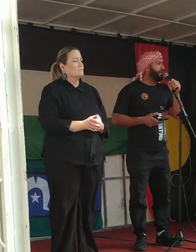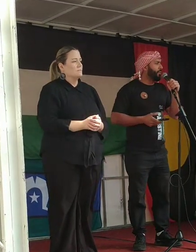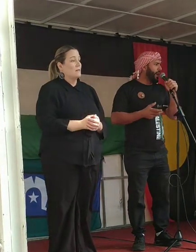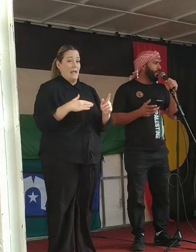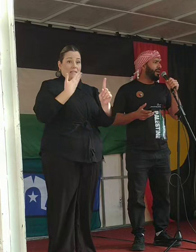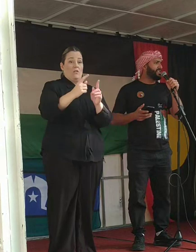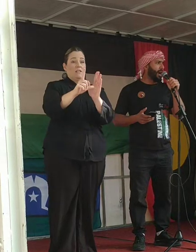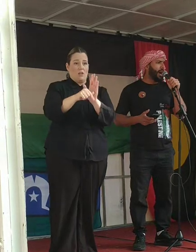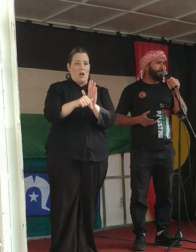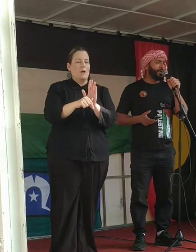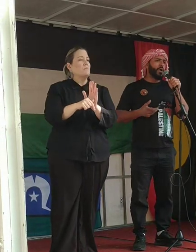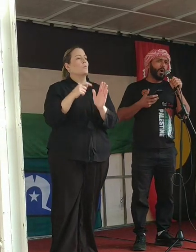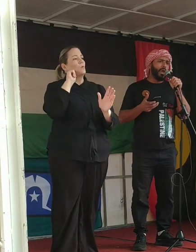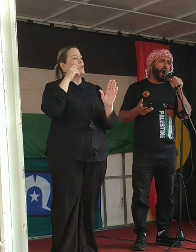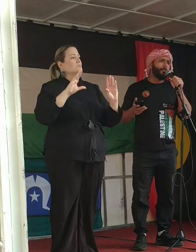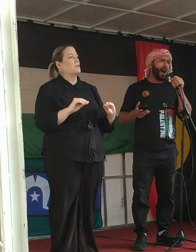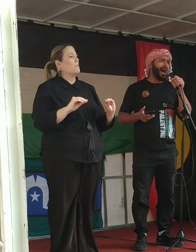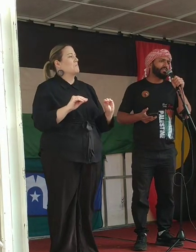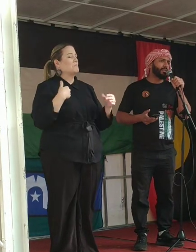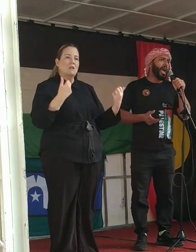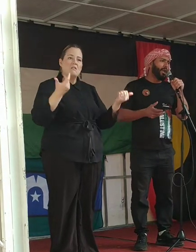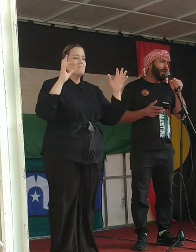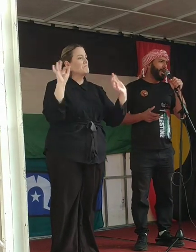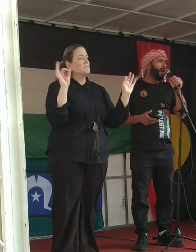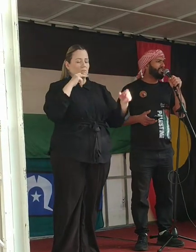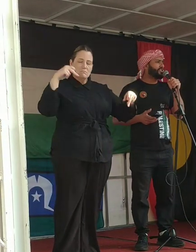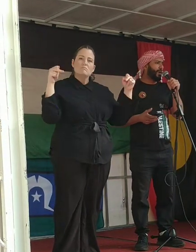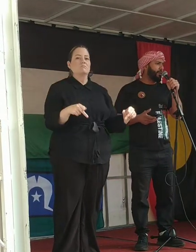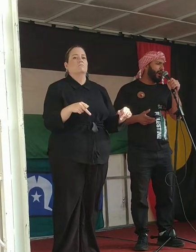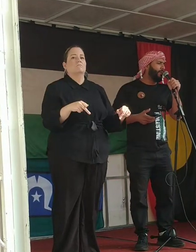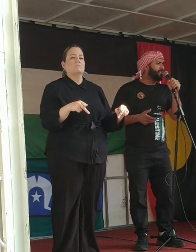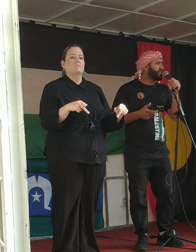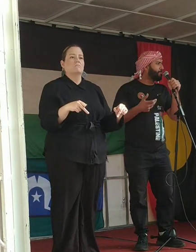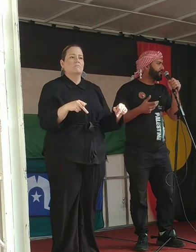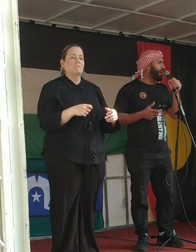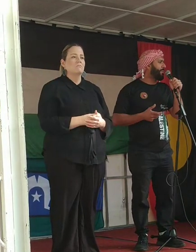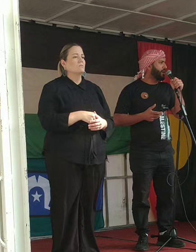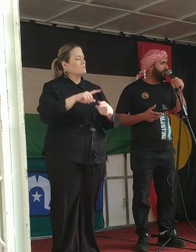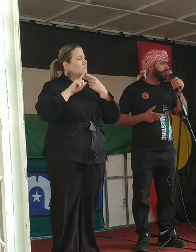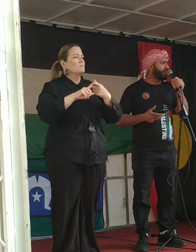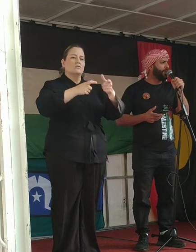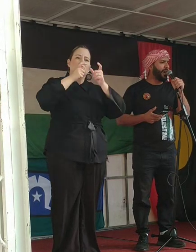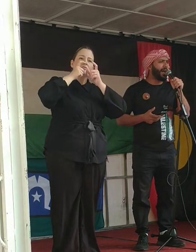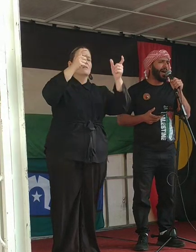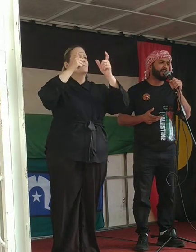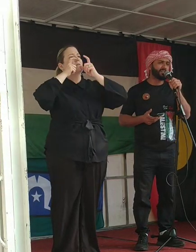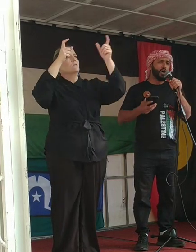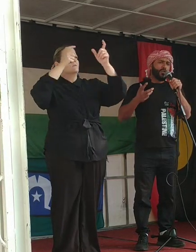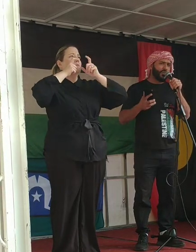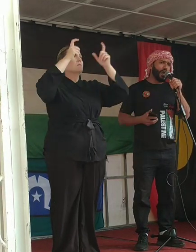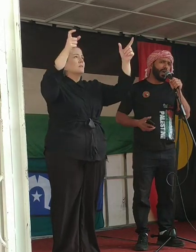until then, we won't stop, we won't budge, and we won't stop screaming off the top of